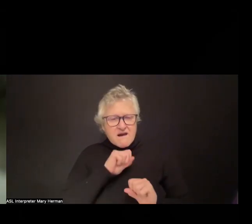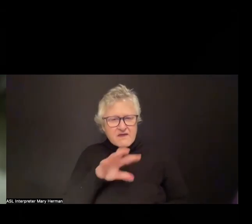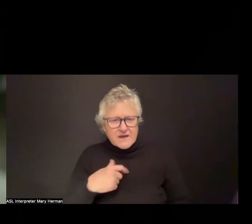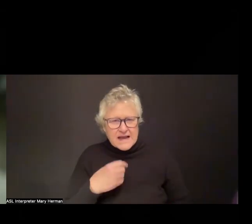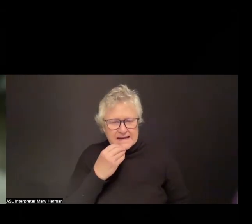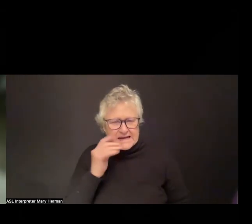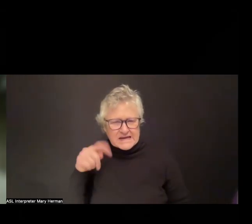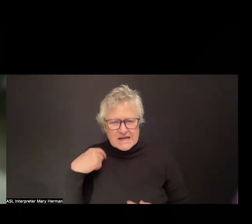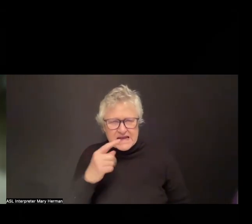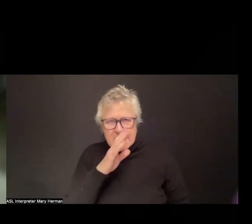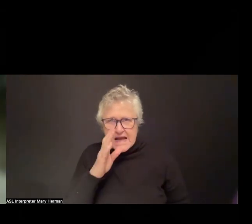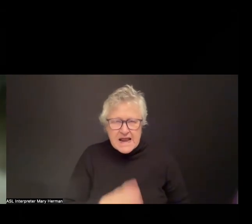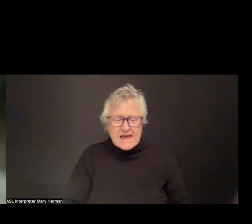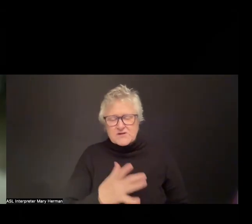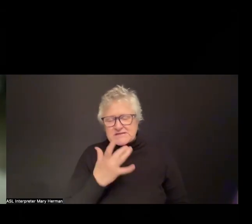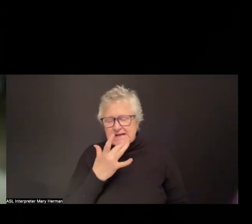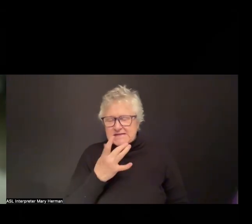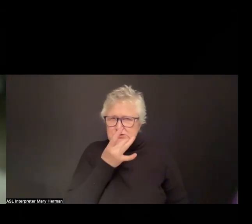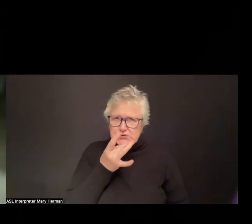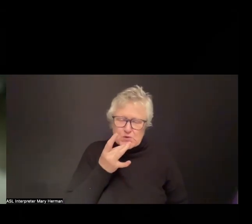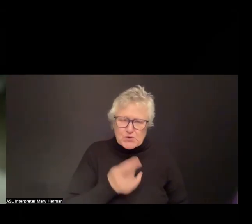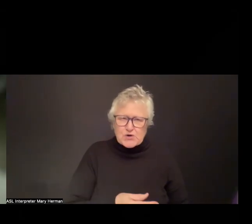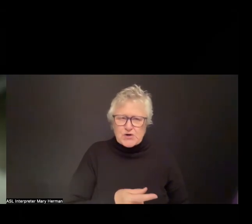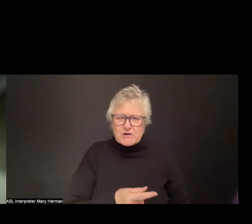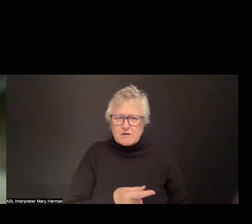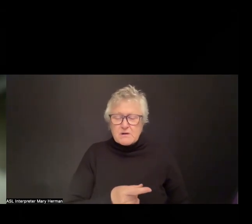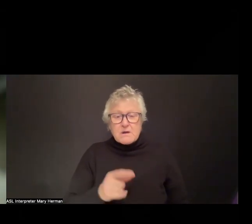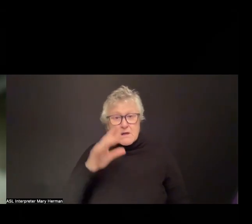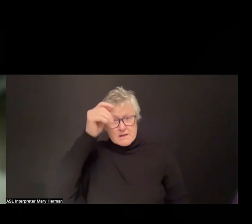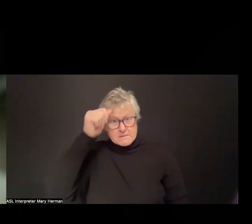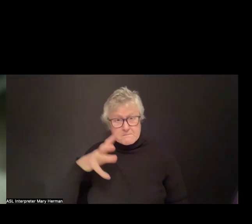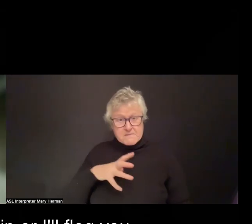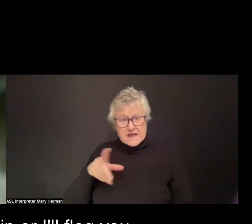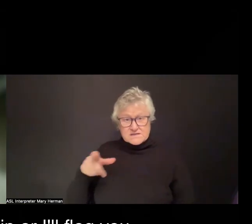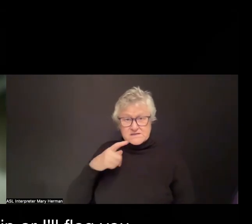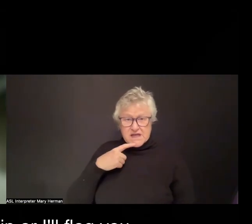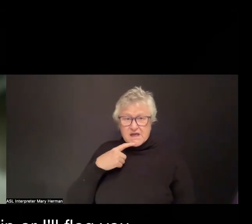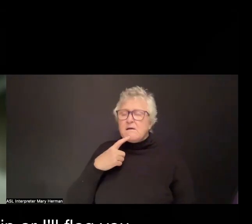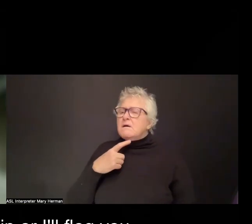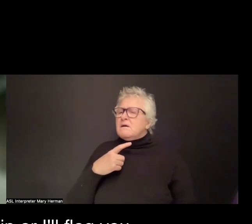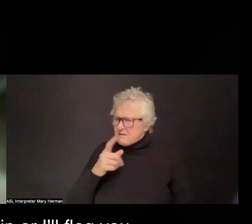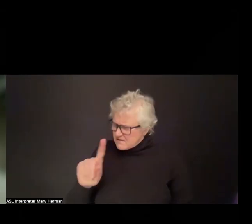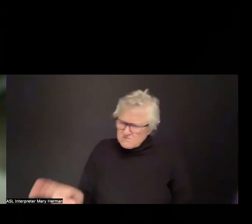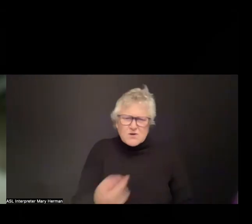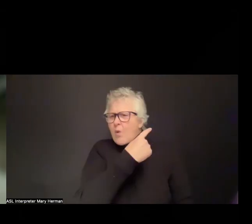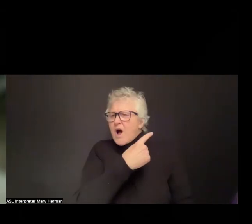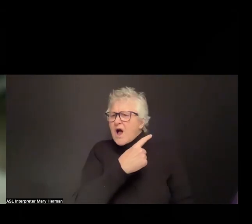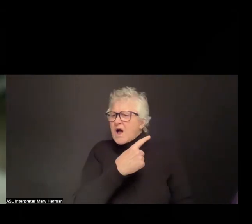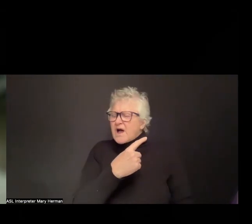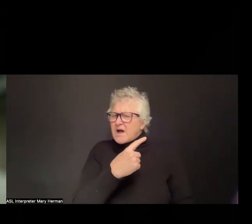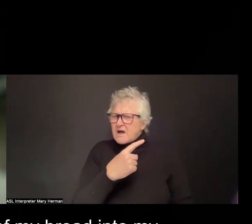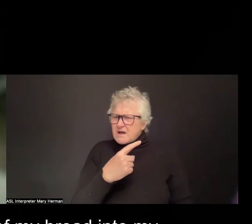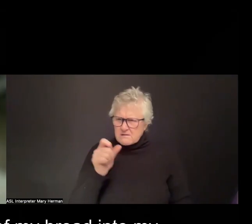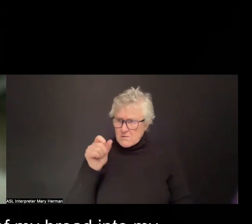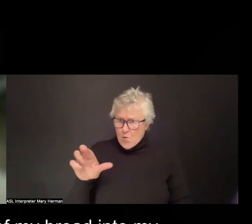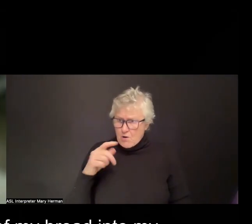shooed me away. "I'll not have you idling here." I stared at him like a cornered cat. "Go on," he said. "Get to your ship or I'll flog you myself."